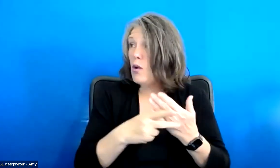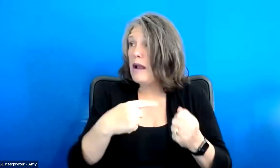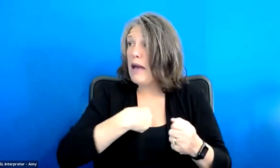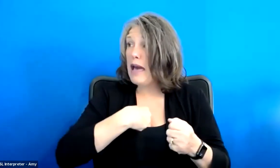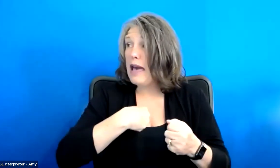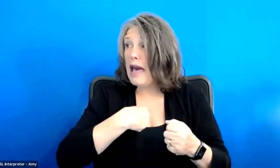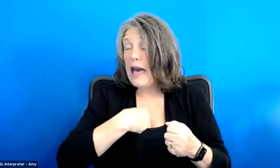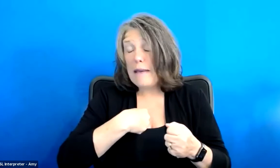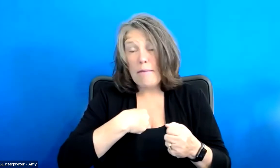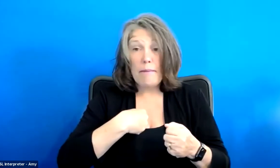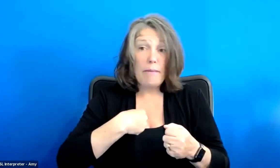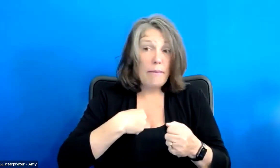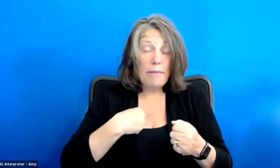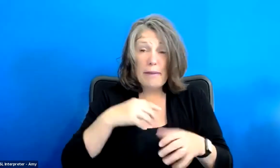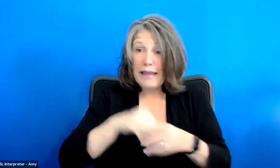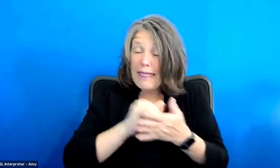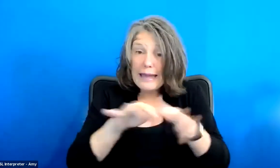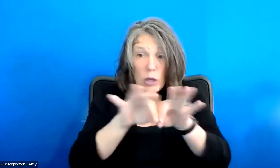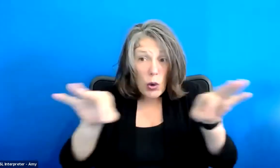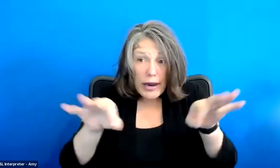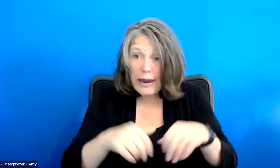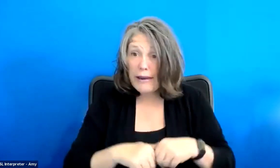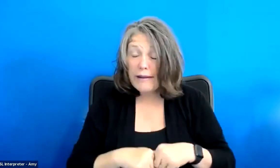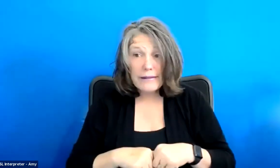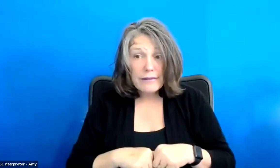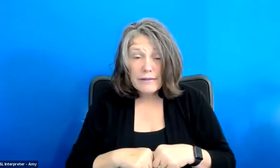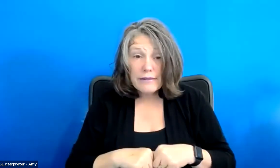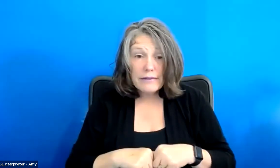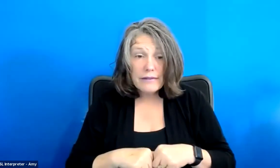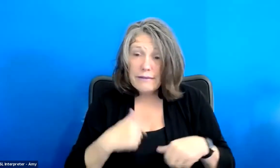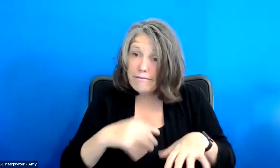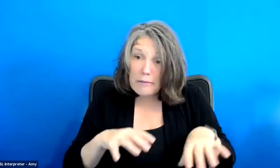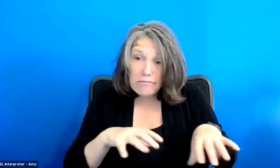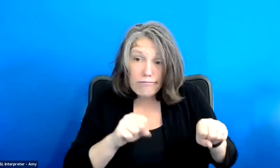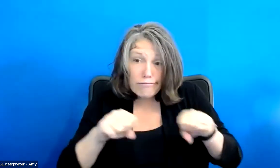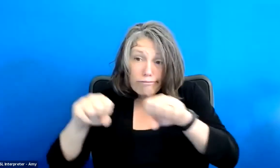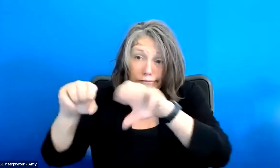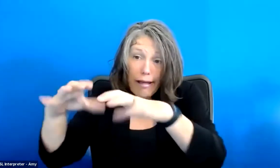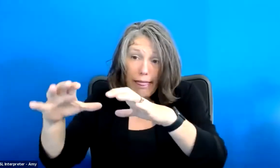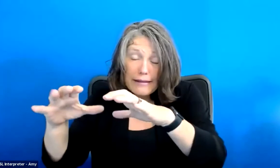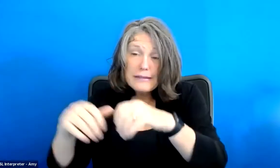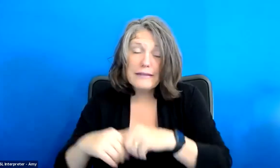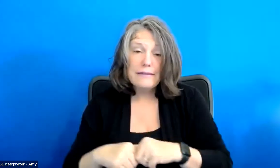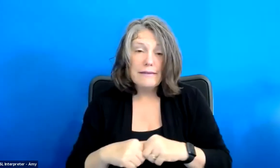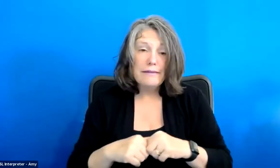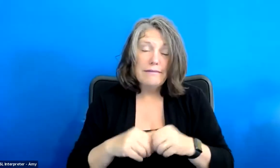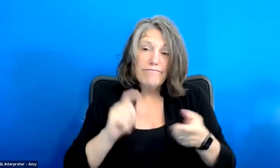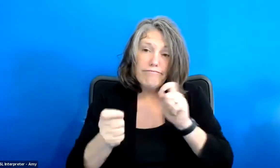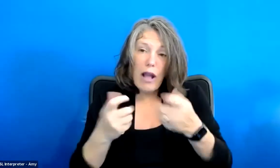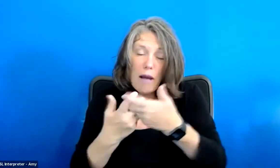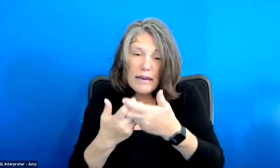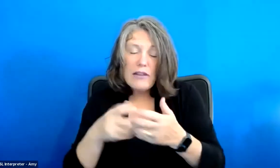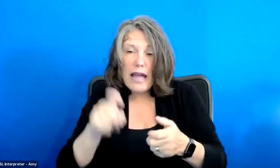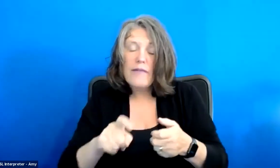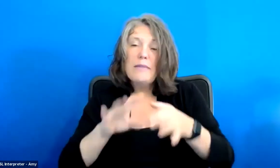in that degree, I'm taking my classes, accommodations have to